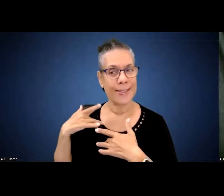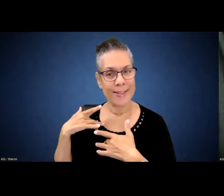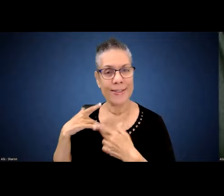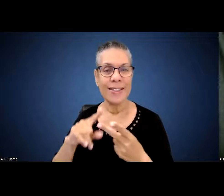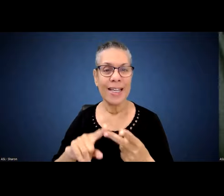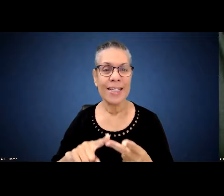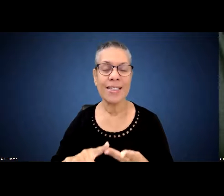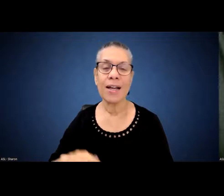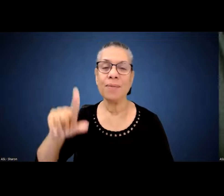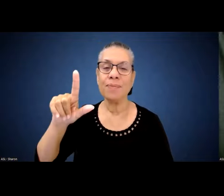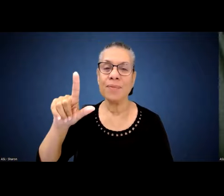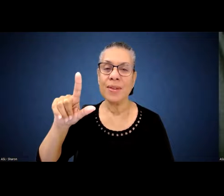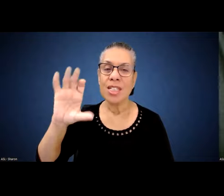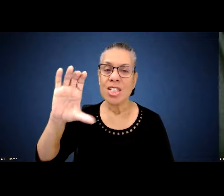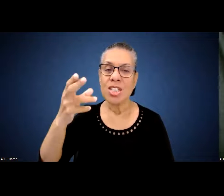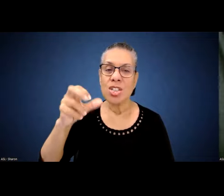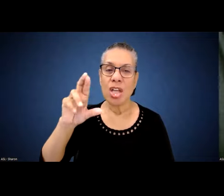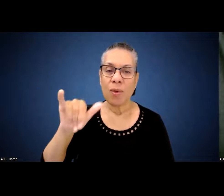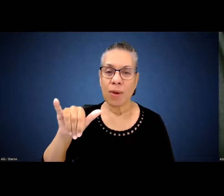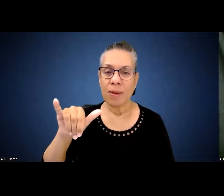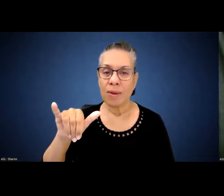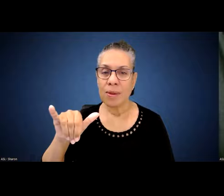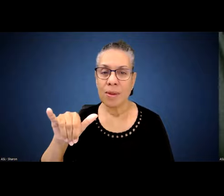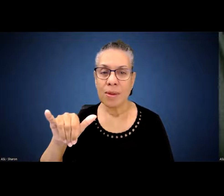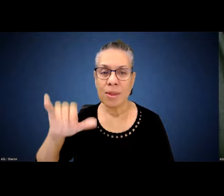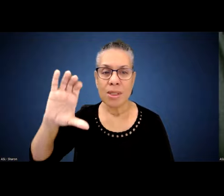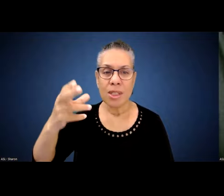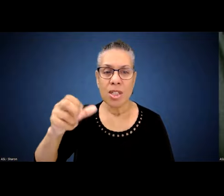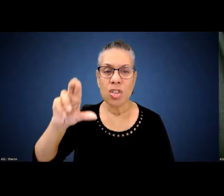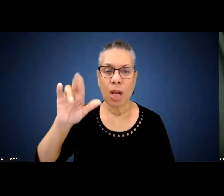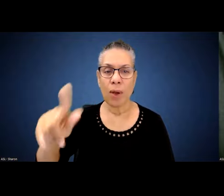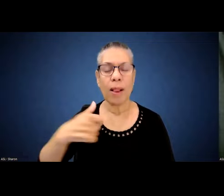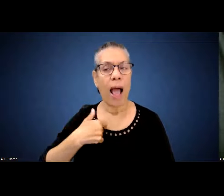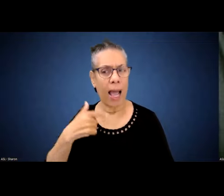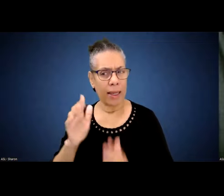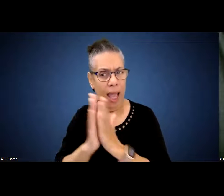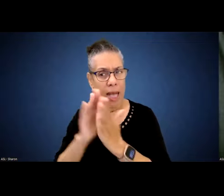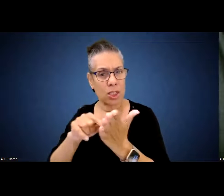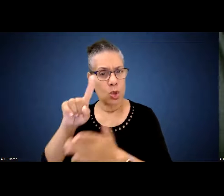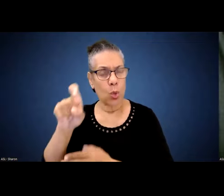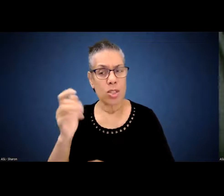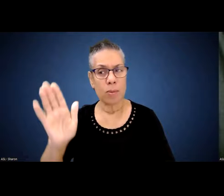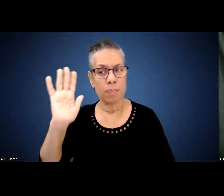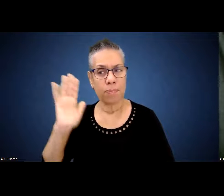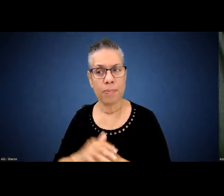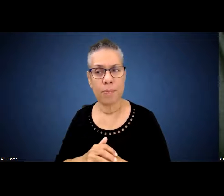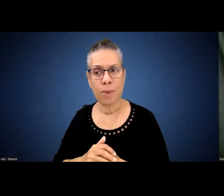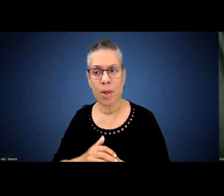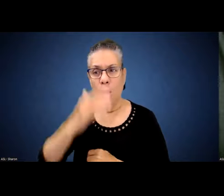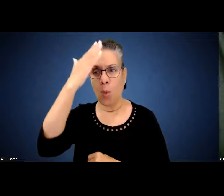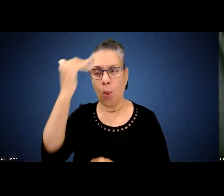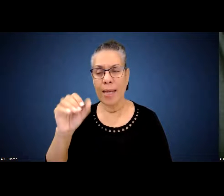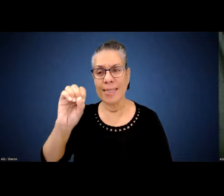Lydia's. So I guess my question, I think I asked this question a few meetings ago, but why does the